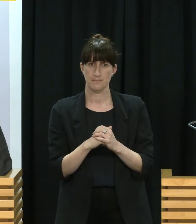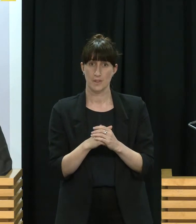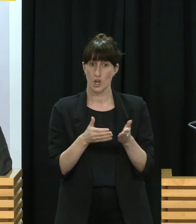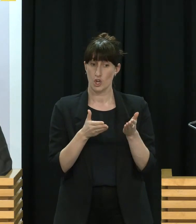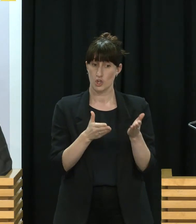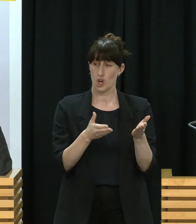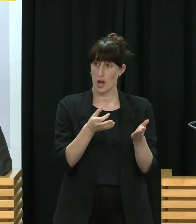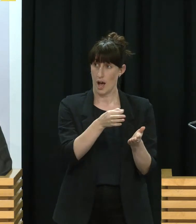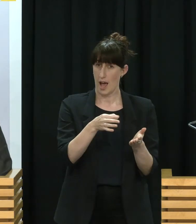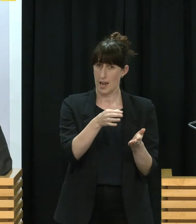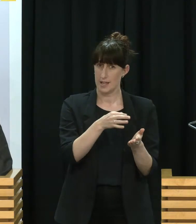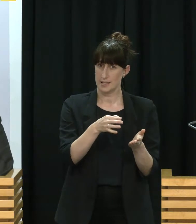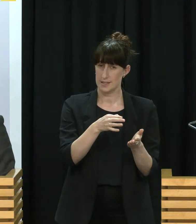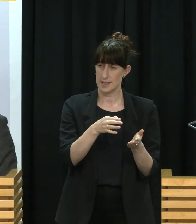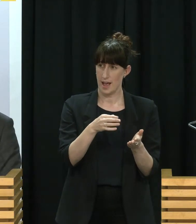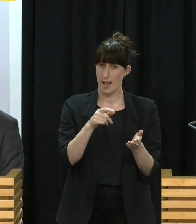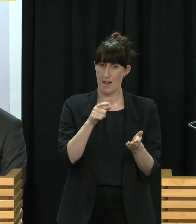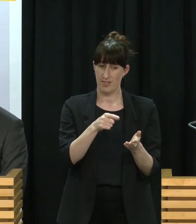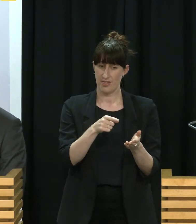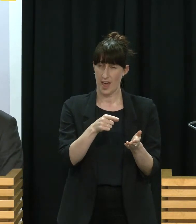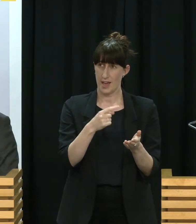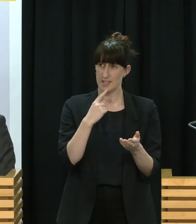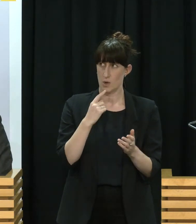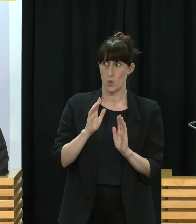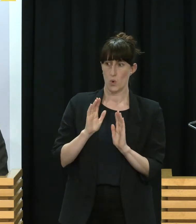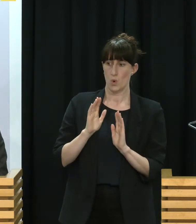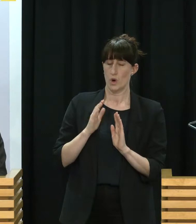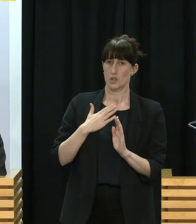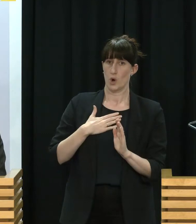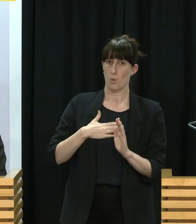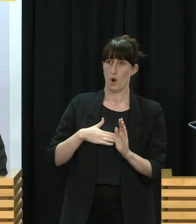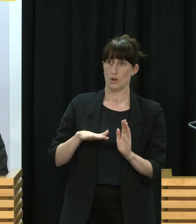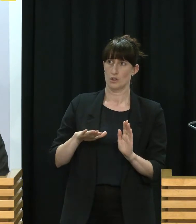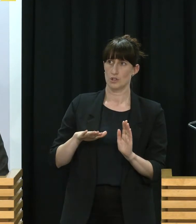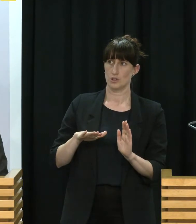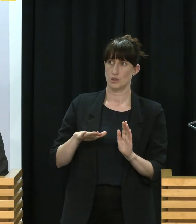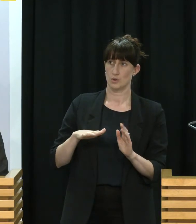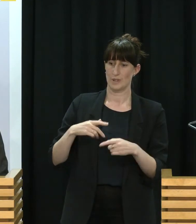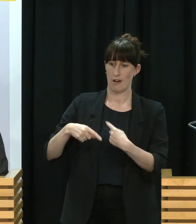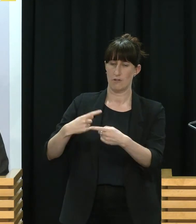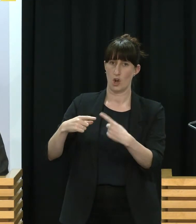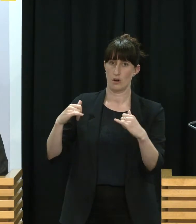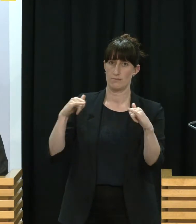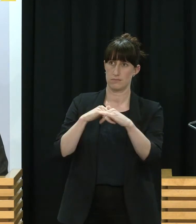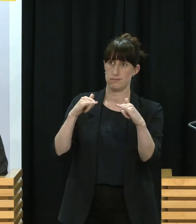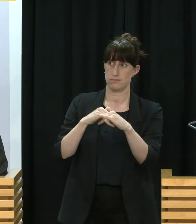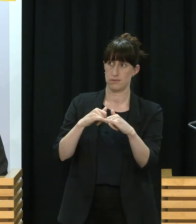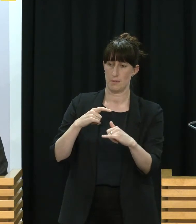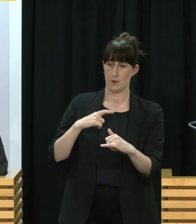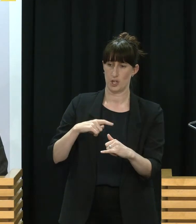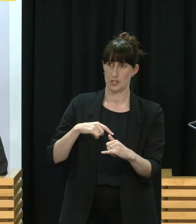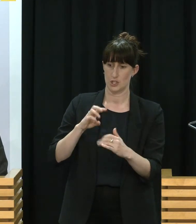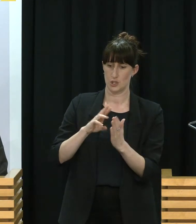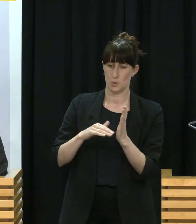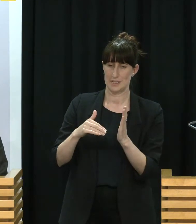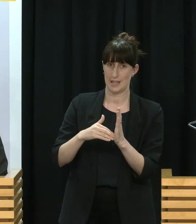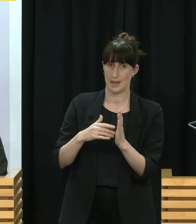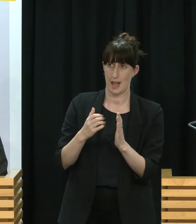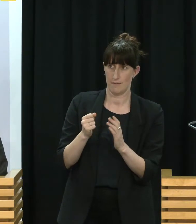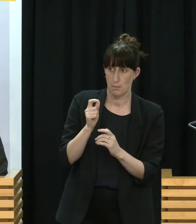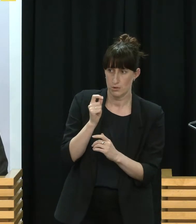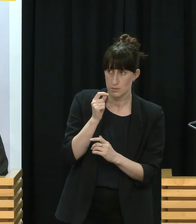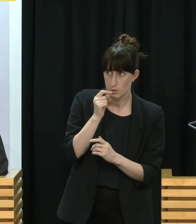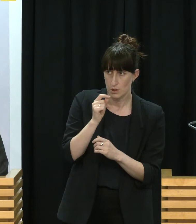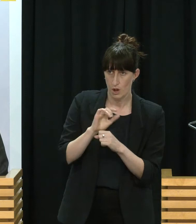there is this much risk? Not directly, that hasn't come through to me. We have had our public health teams talking with the public health teams in the